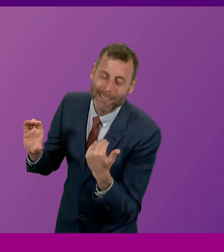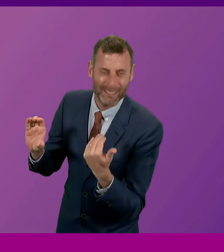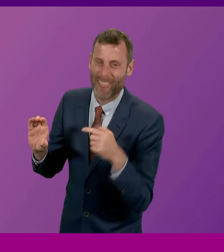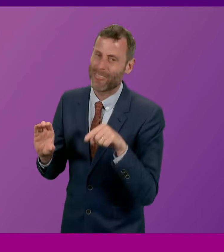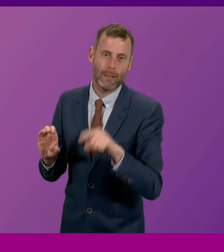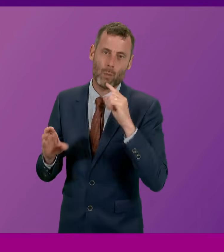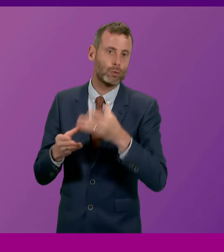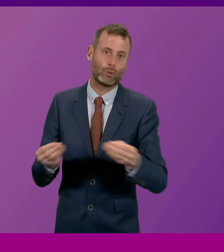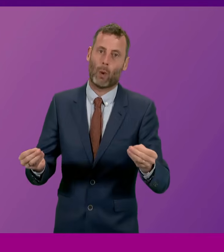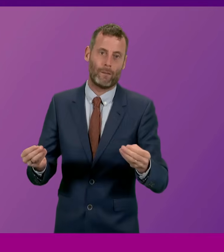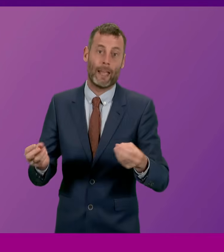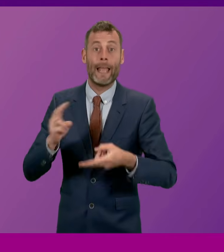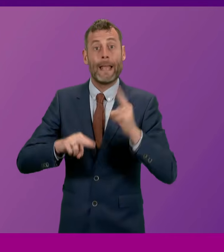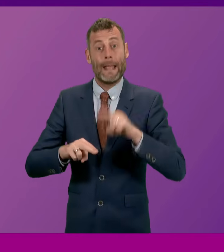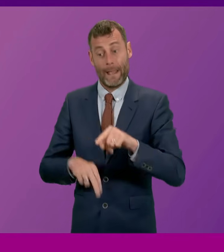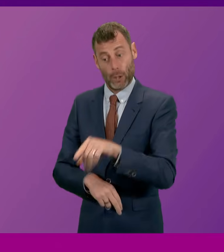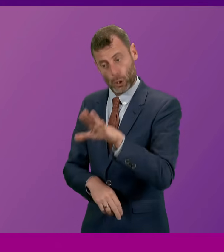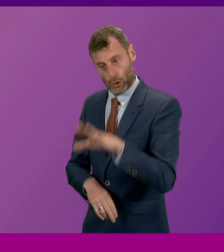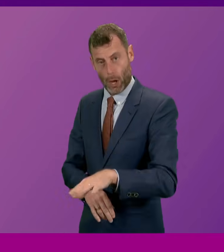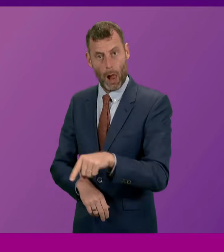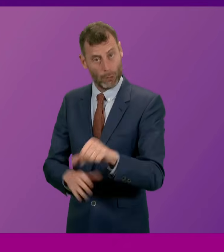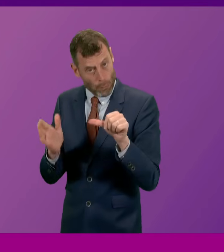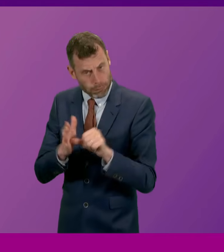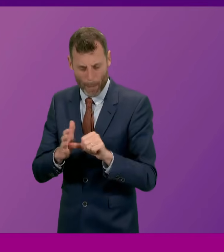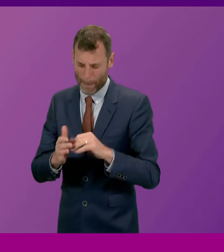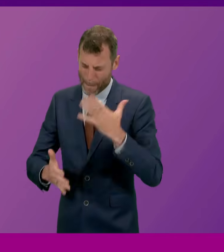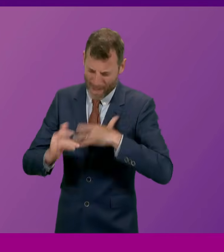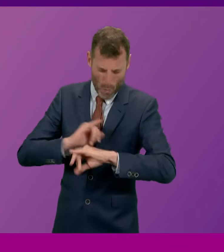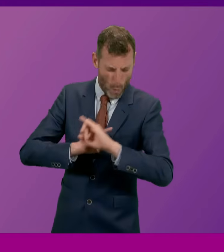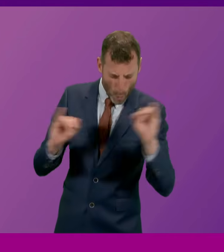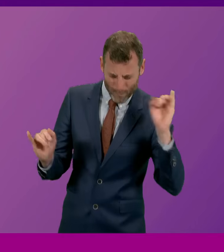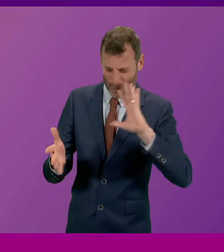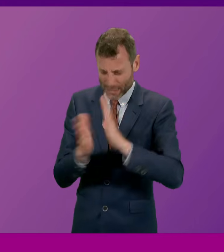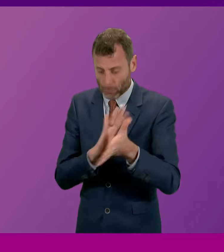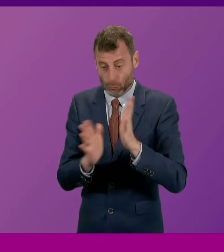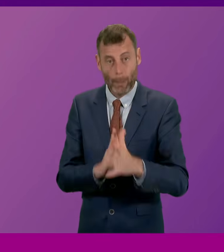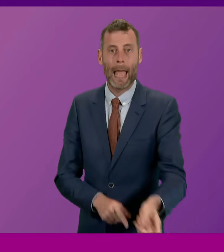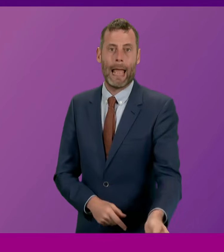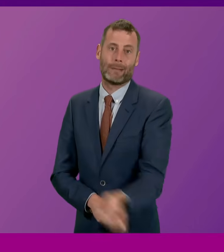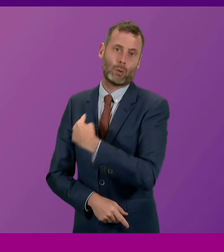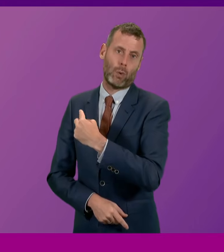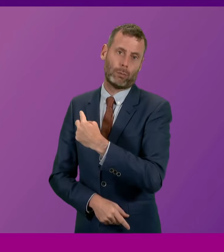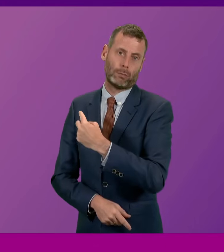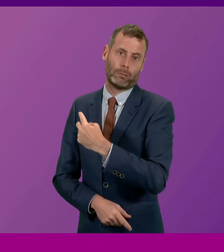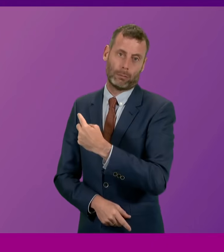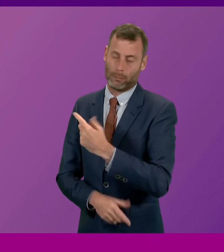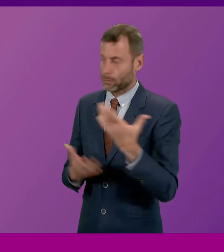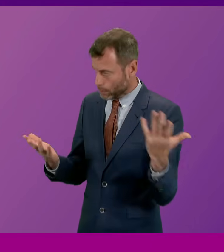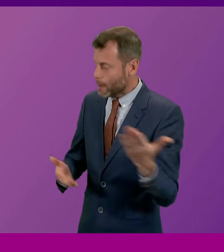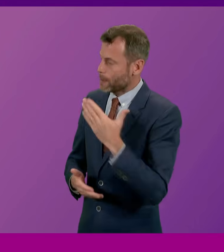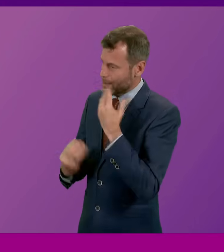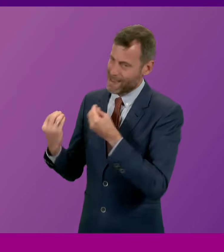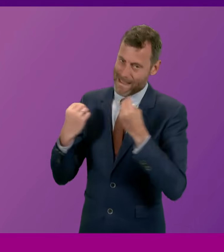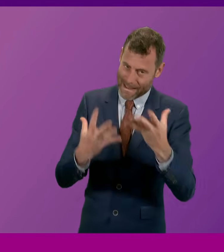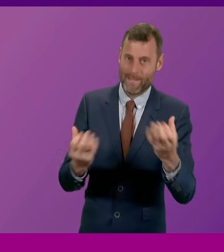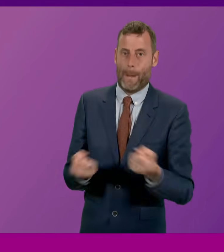serially disruptive, exclude them. Will John Swinney end the barrage of guidance and please empower teachers